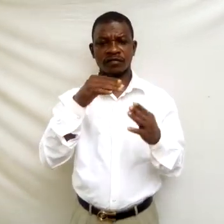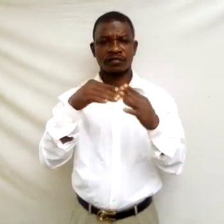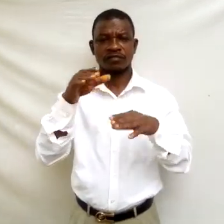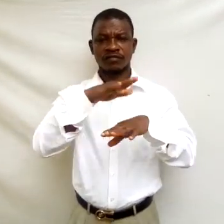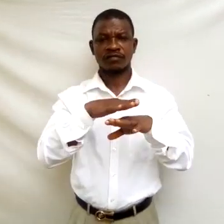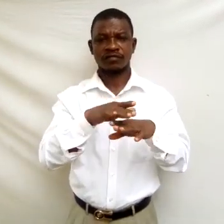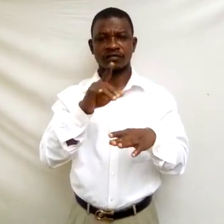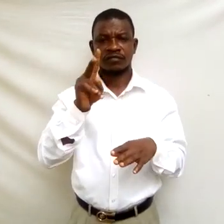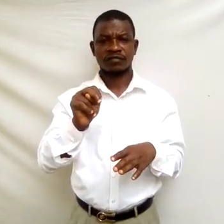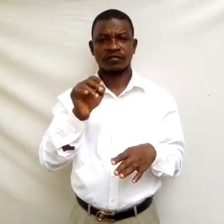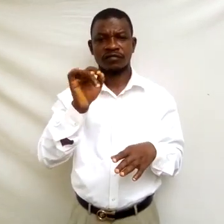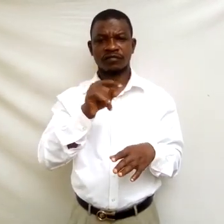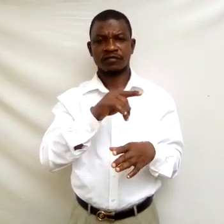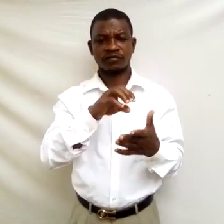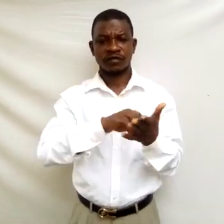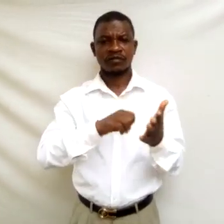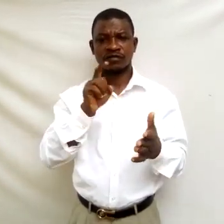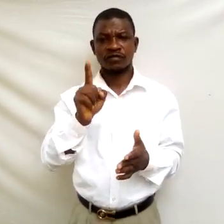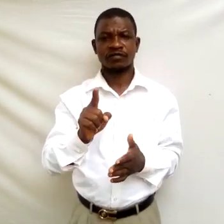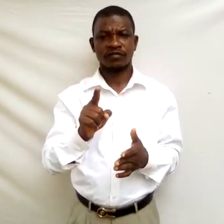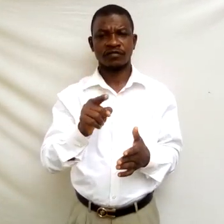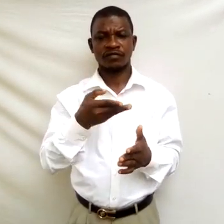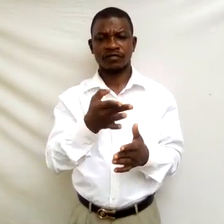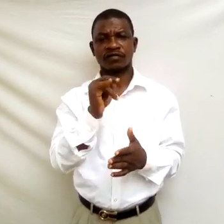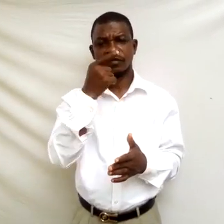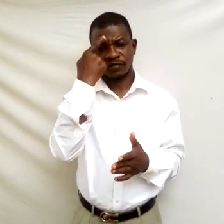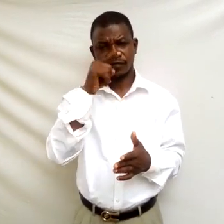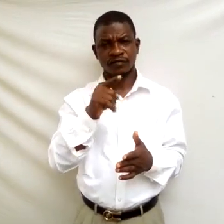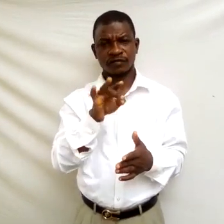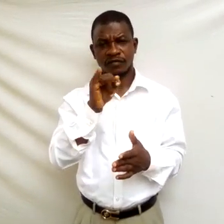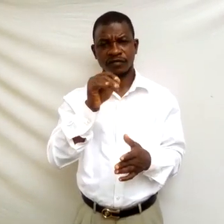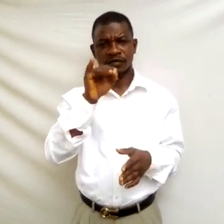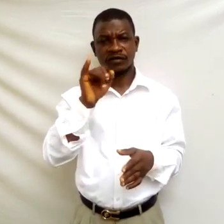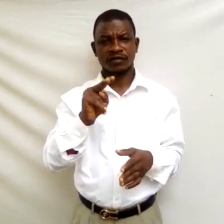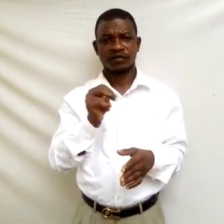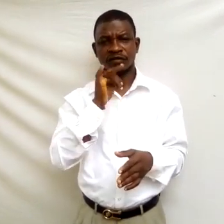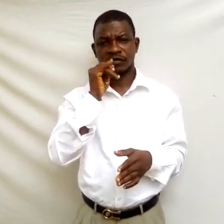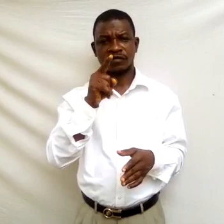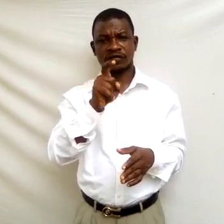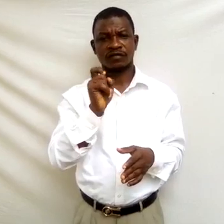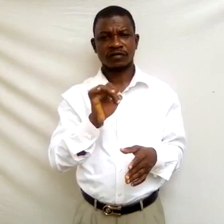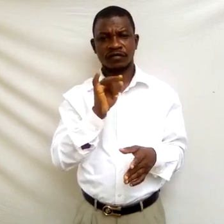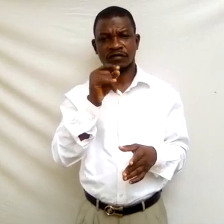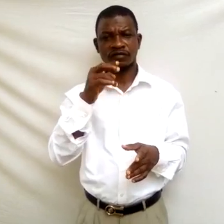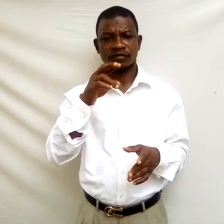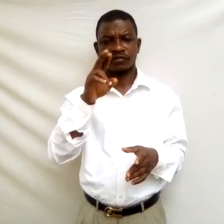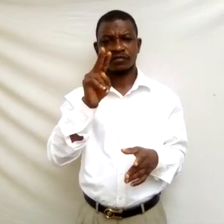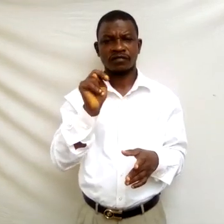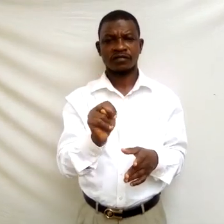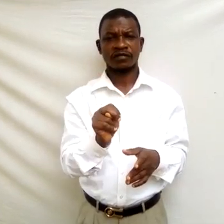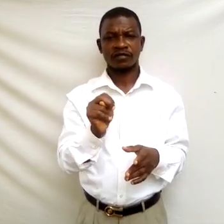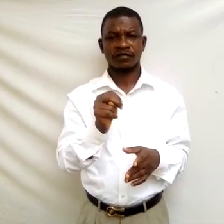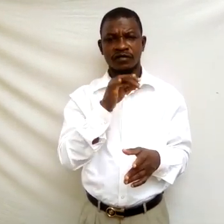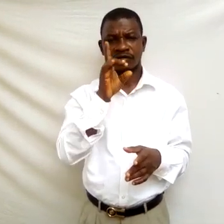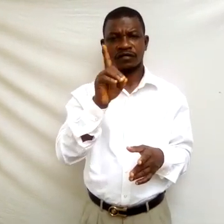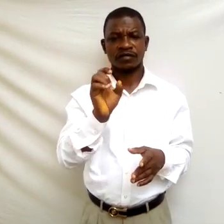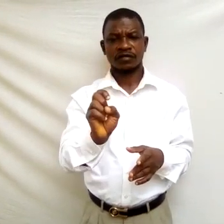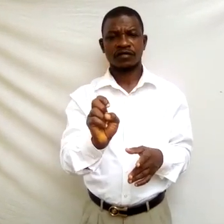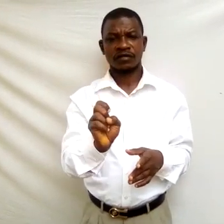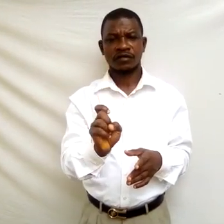n minus 1. Therefore, integral of x raised power n dx is equal